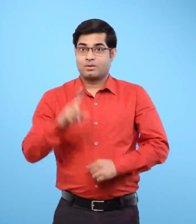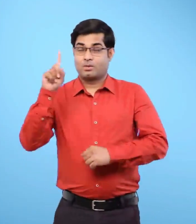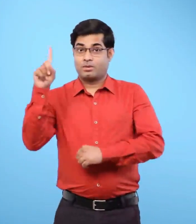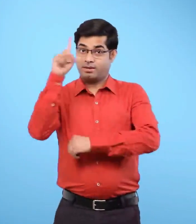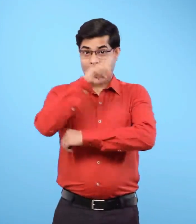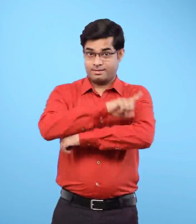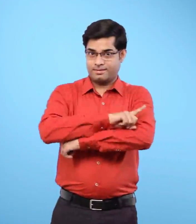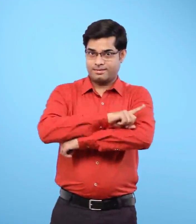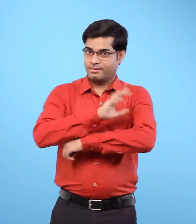One day.